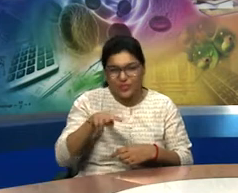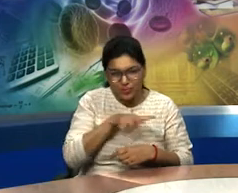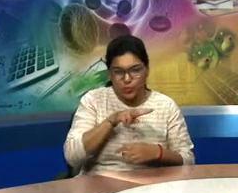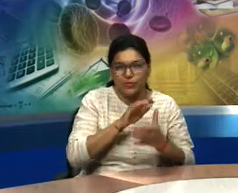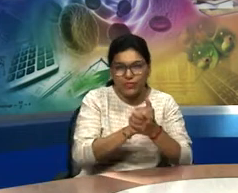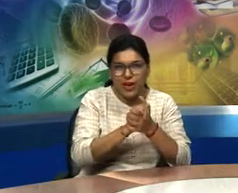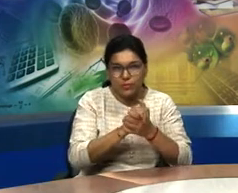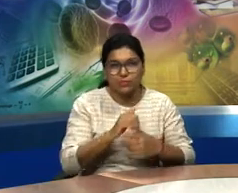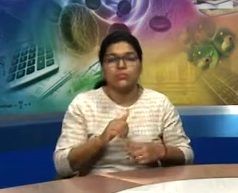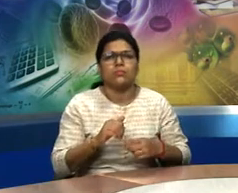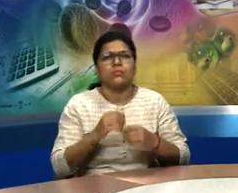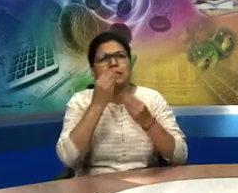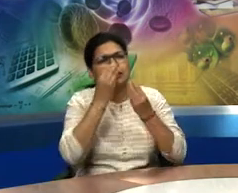So, we both